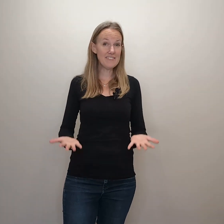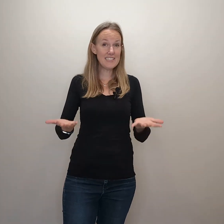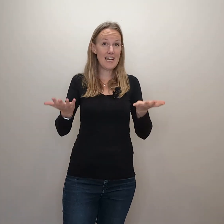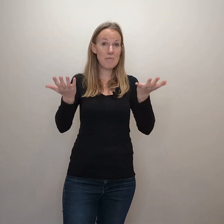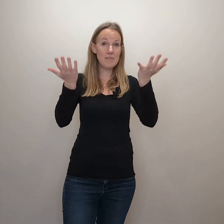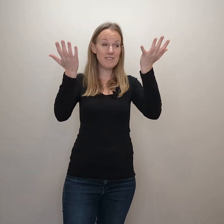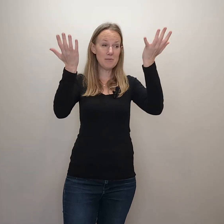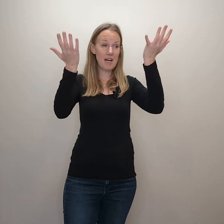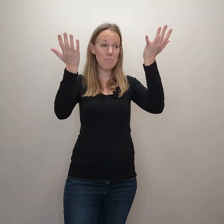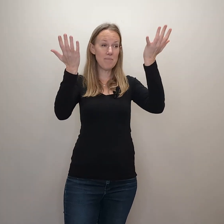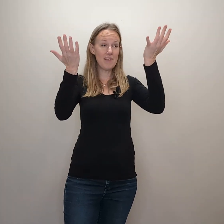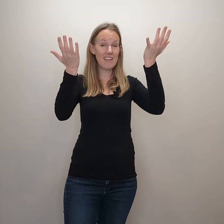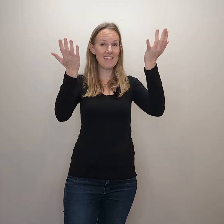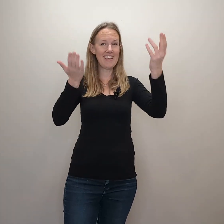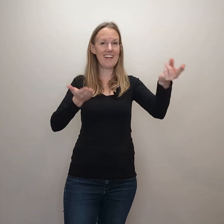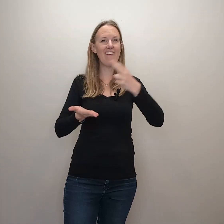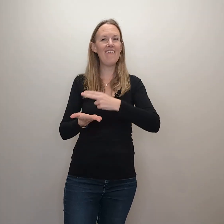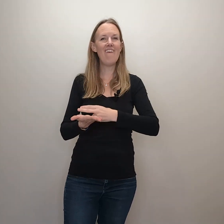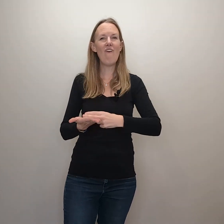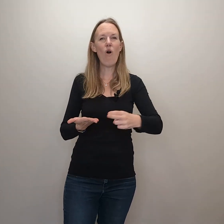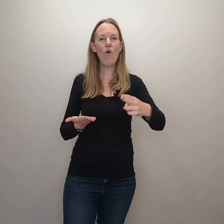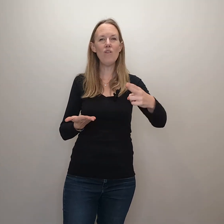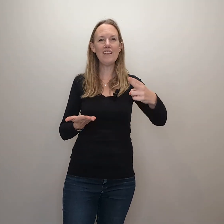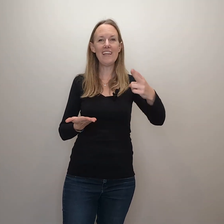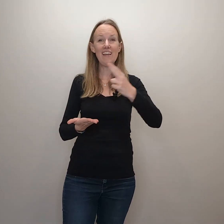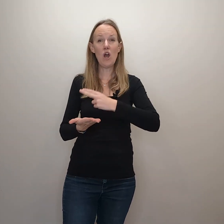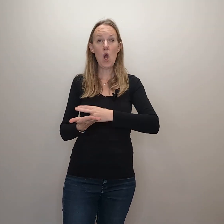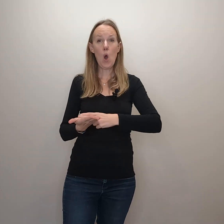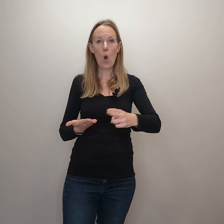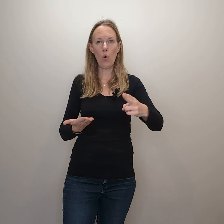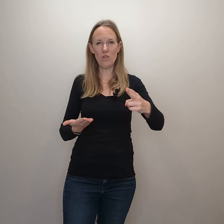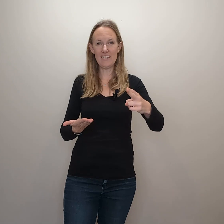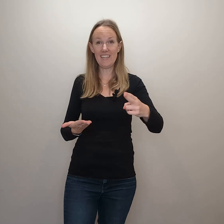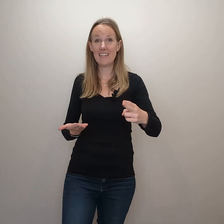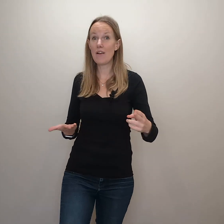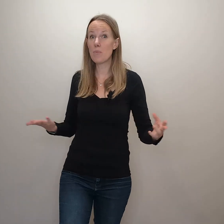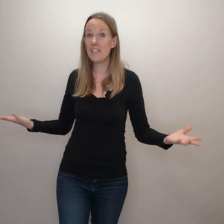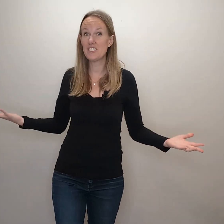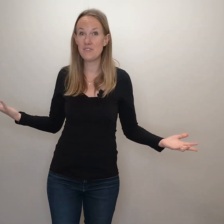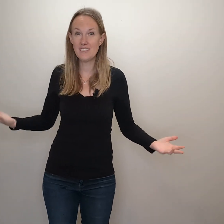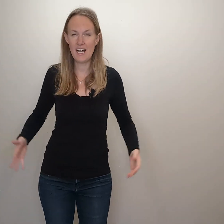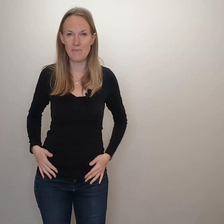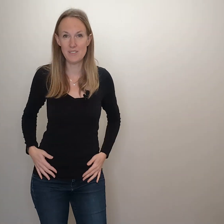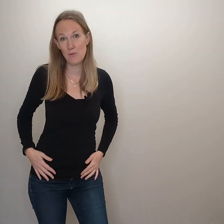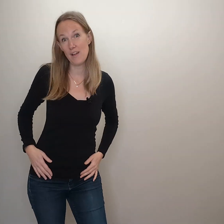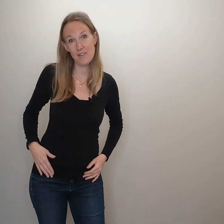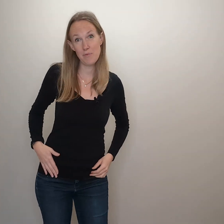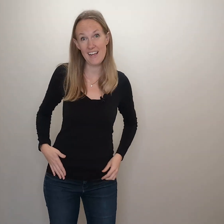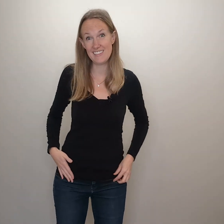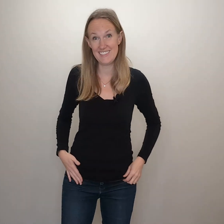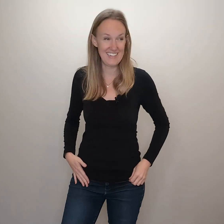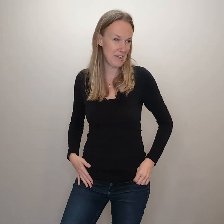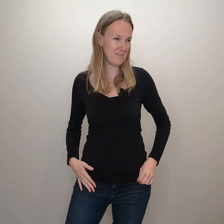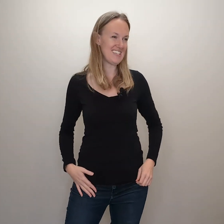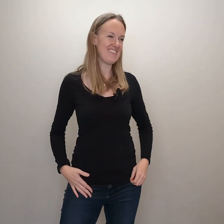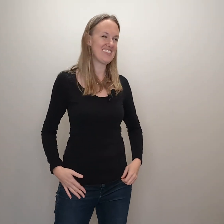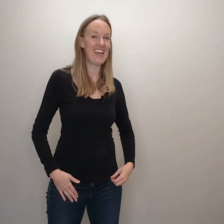lifted up, lift him up. And then again, holy, holy. And that repeats 3 times. So why don't we practice it a couple times? Okay,